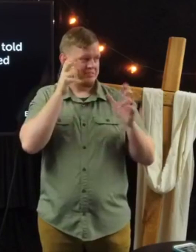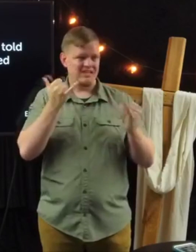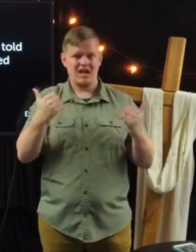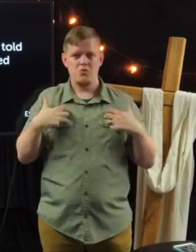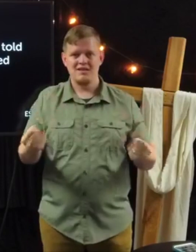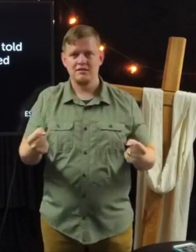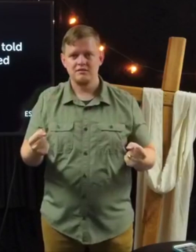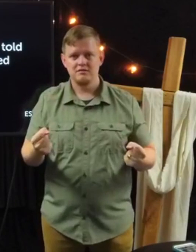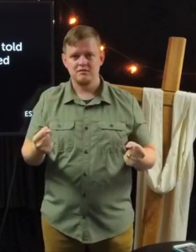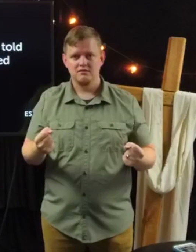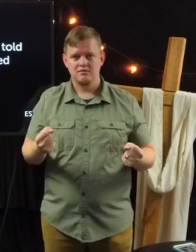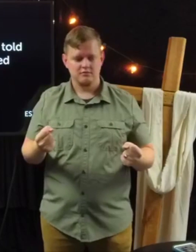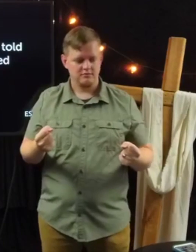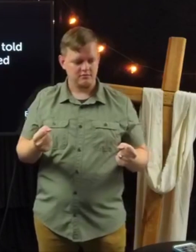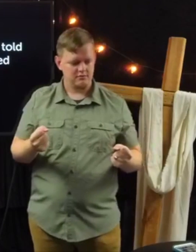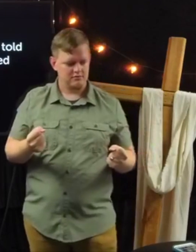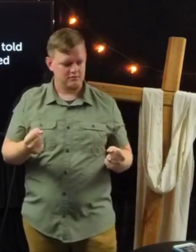before that man had a demon and he's healed.